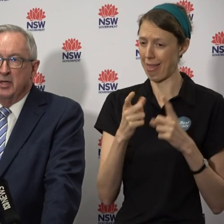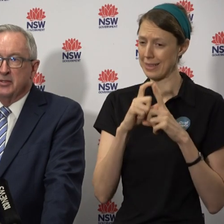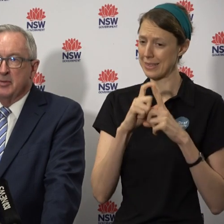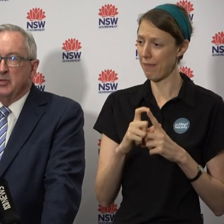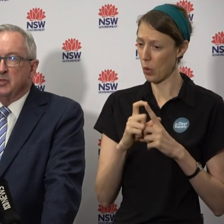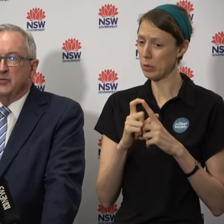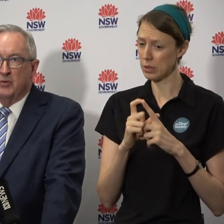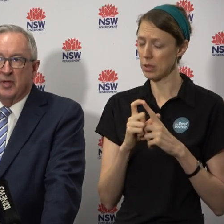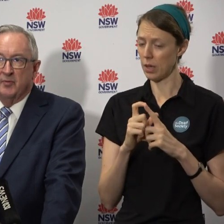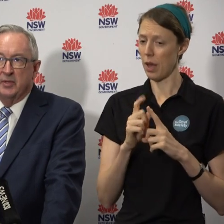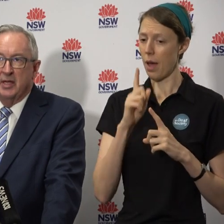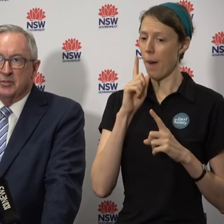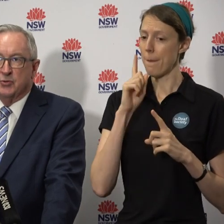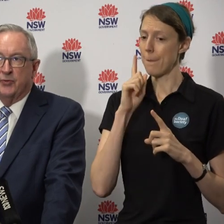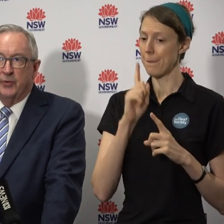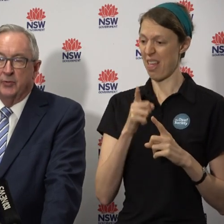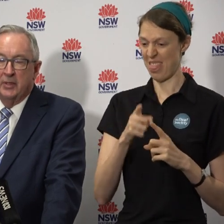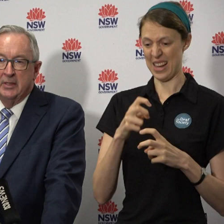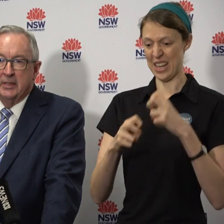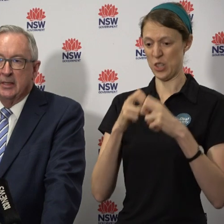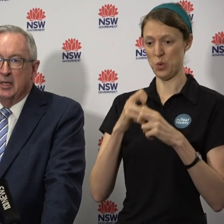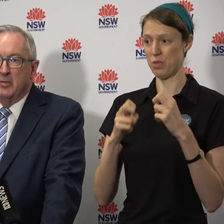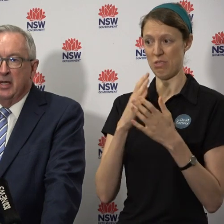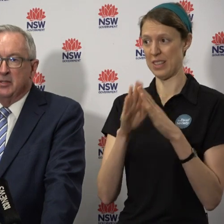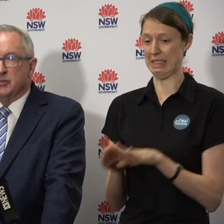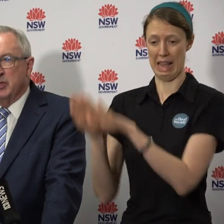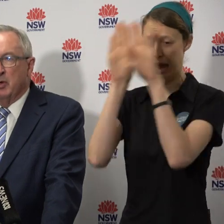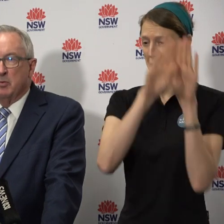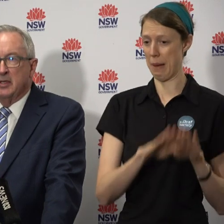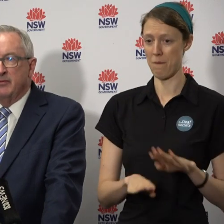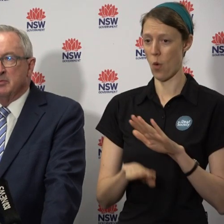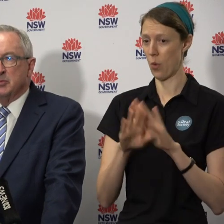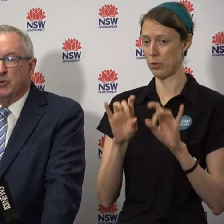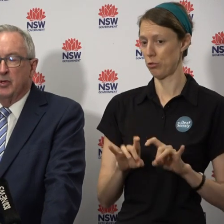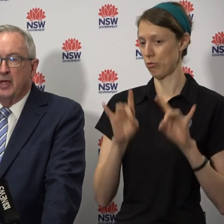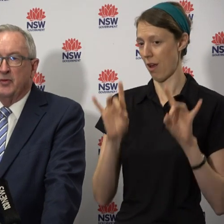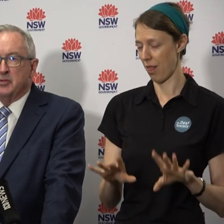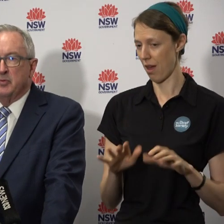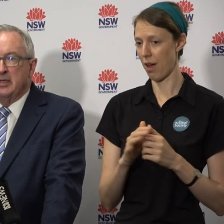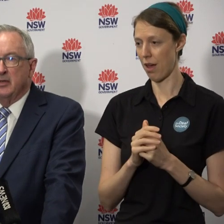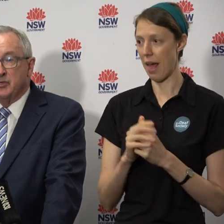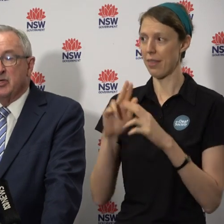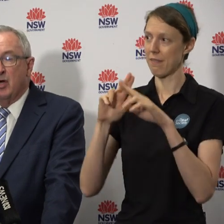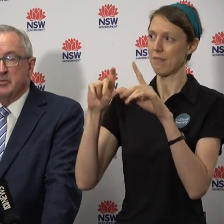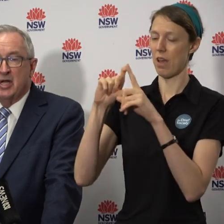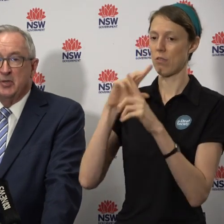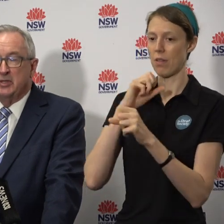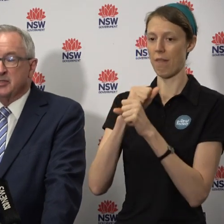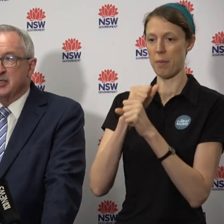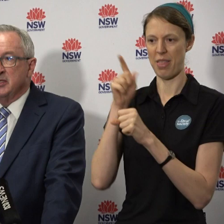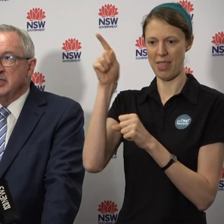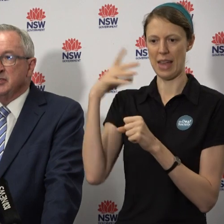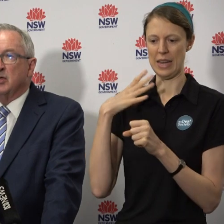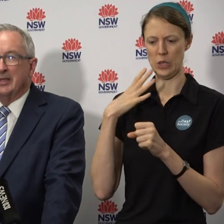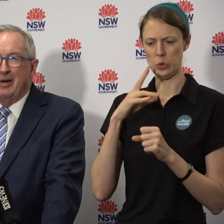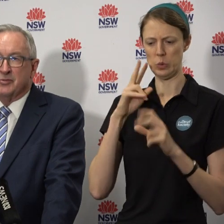Australia, and it's something which the federal government has to sort through. And certainly we will be giving them support on that, and those items are being